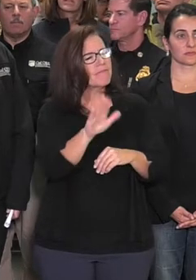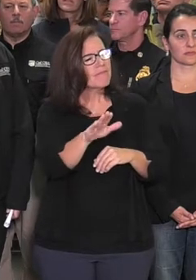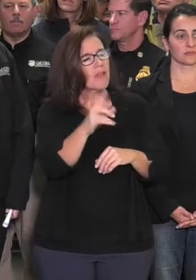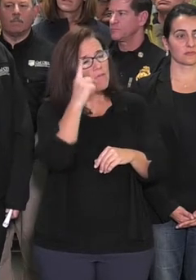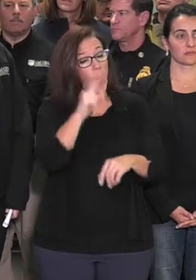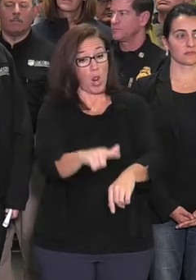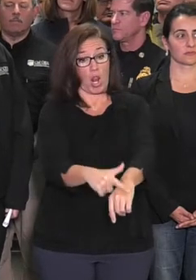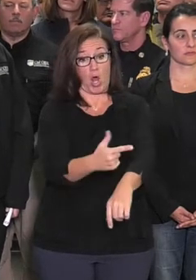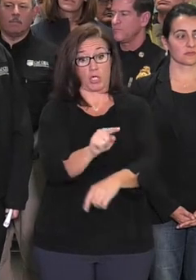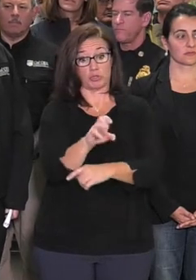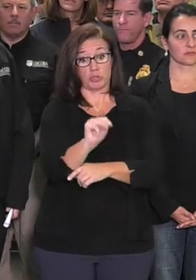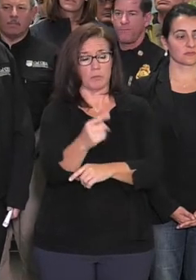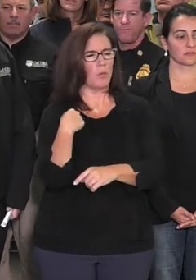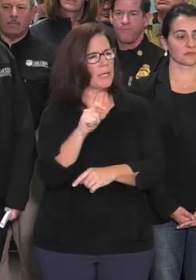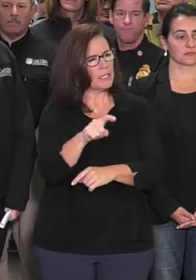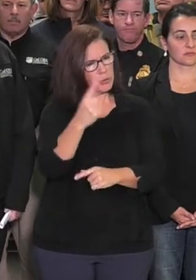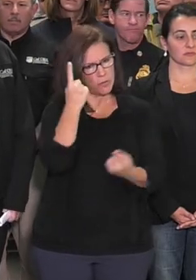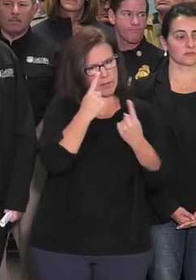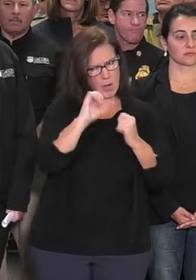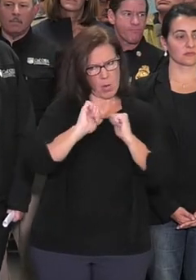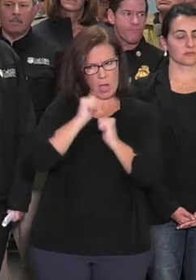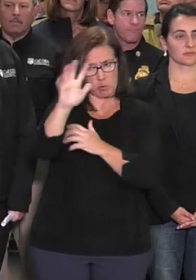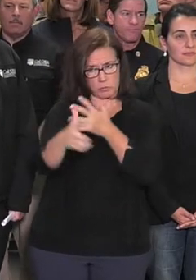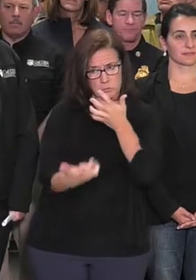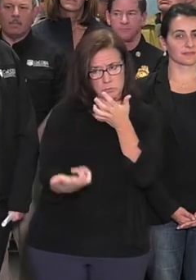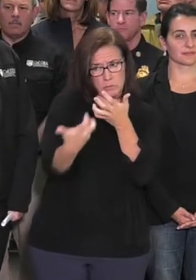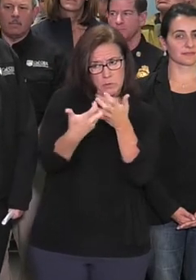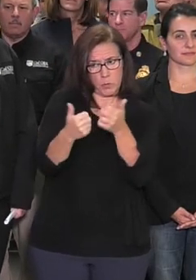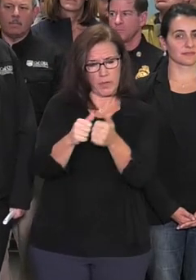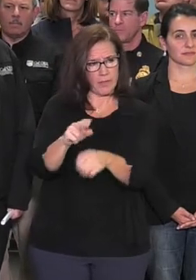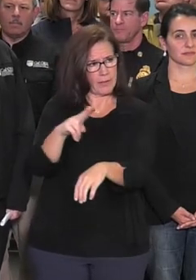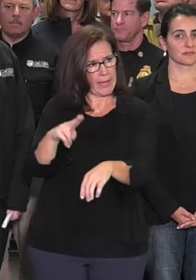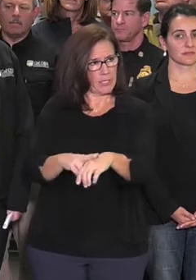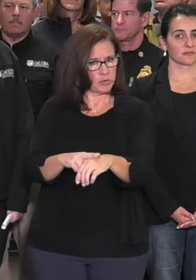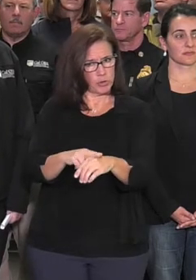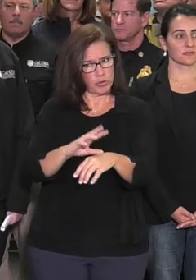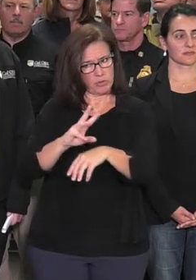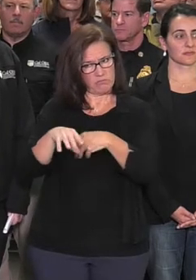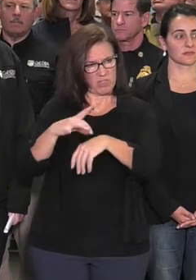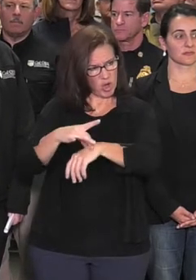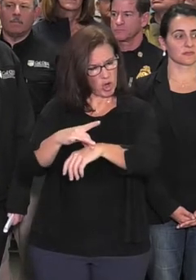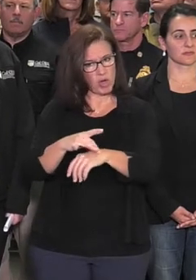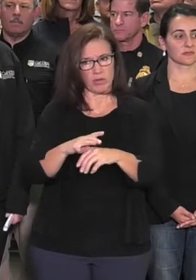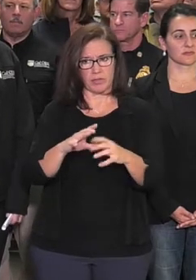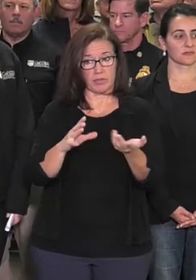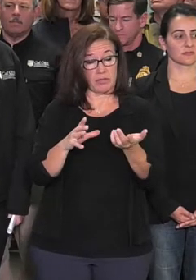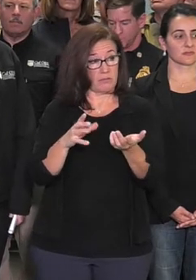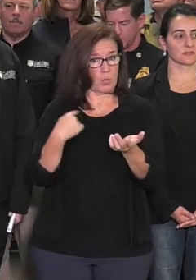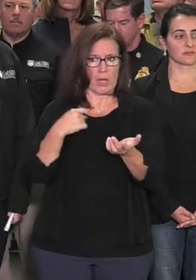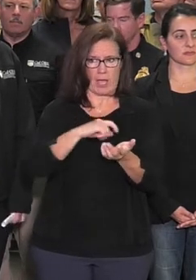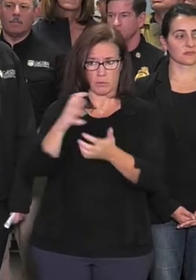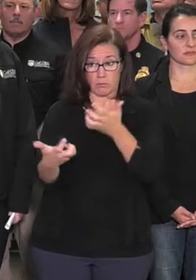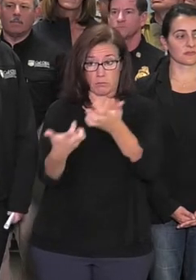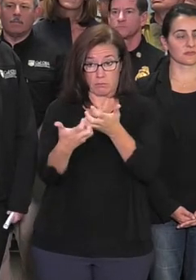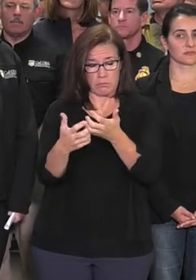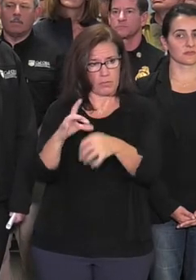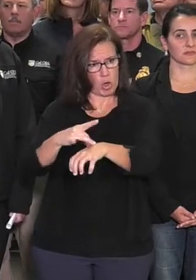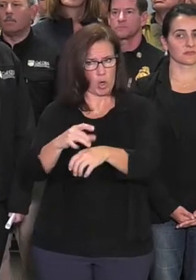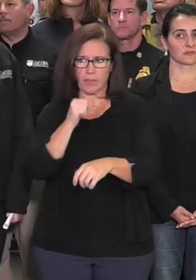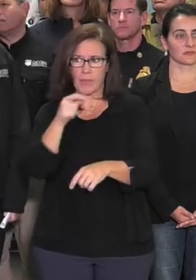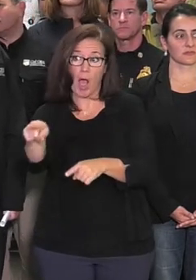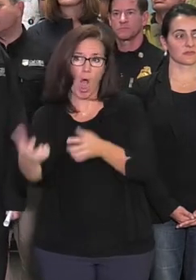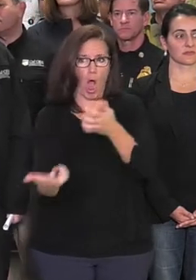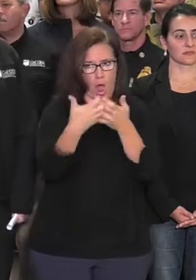ourselves to nature as it changes. We can't expect nature to adjust to our needs.